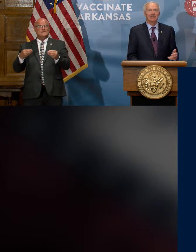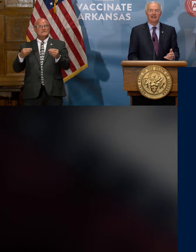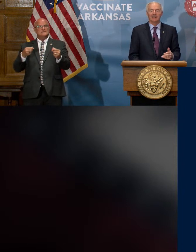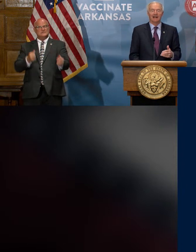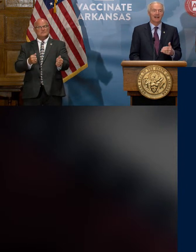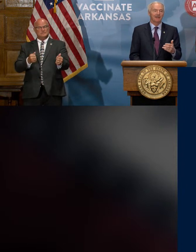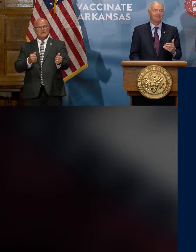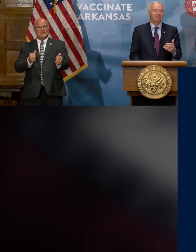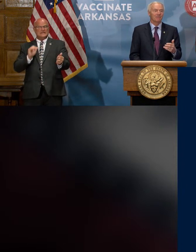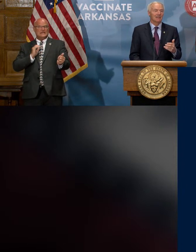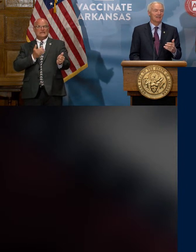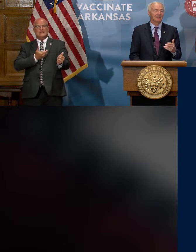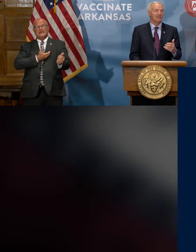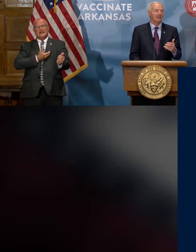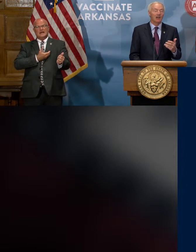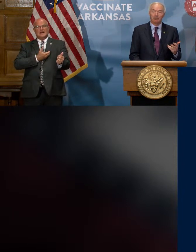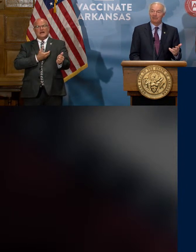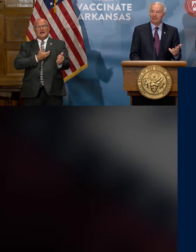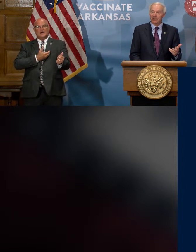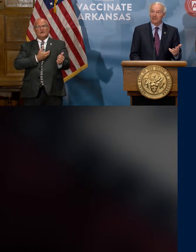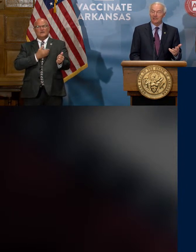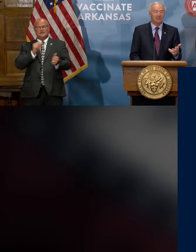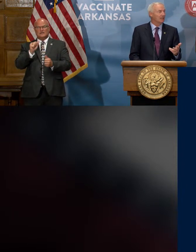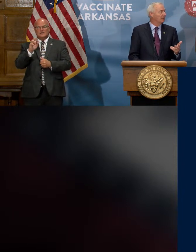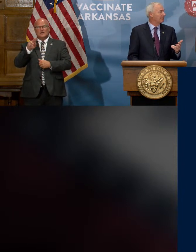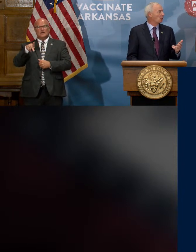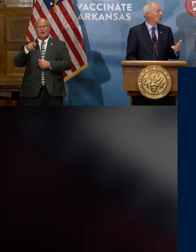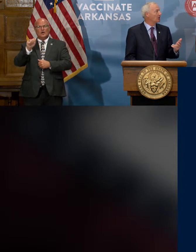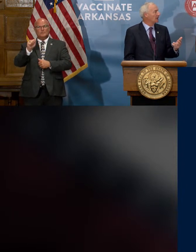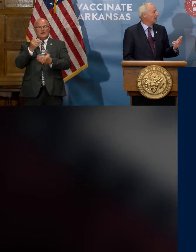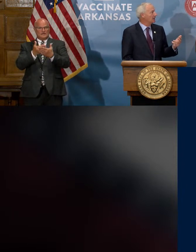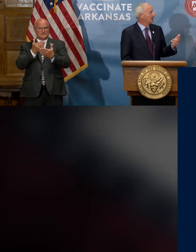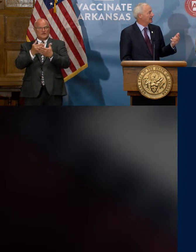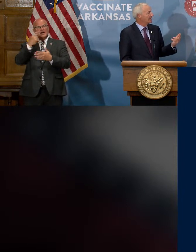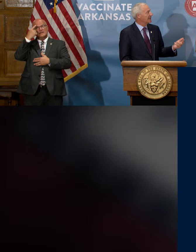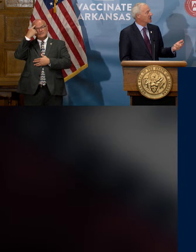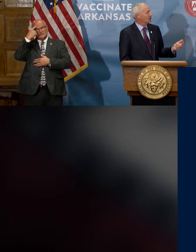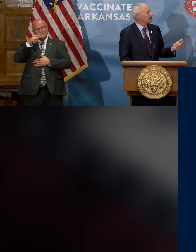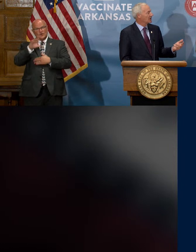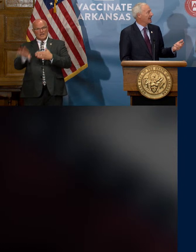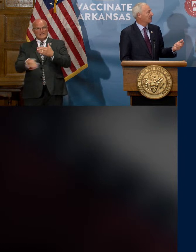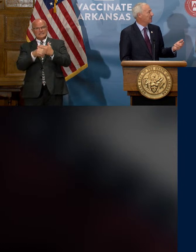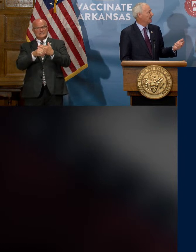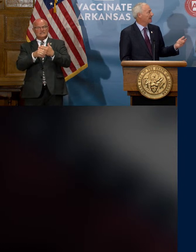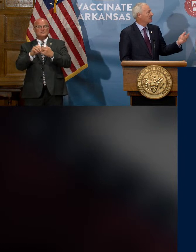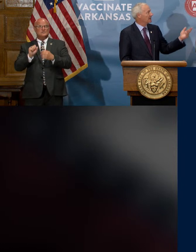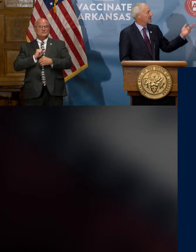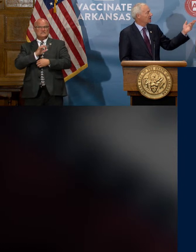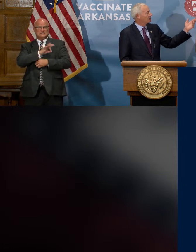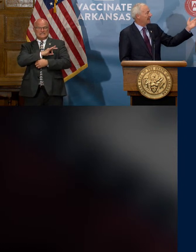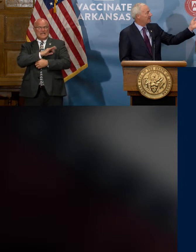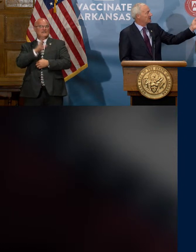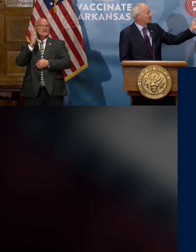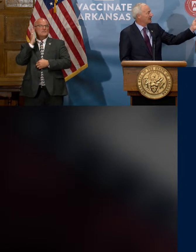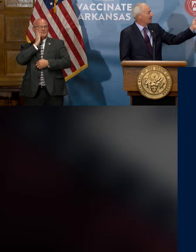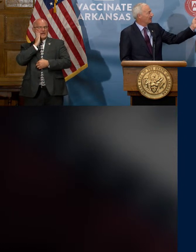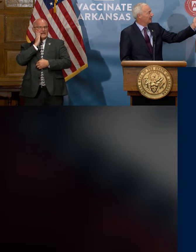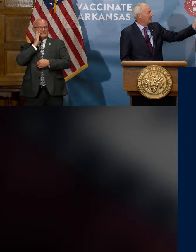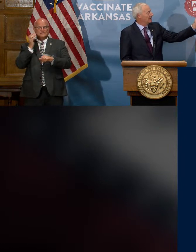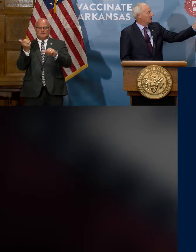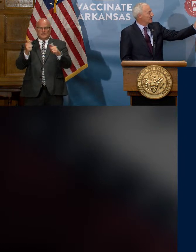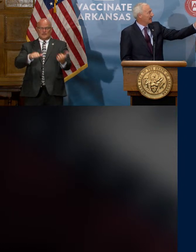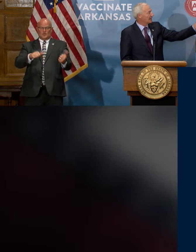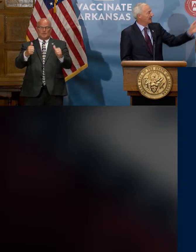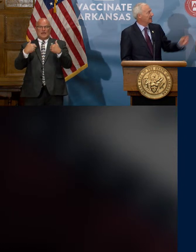spending our ARPA funds for additional staffed beds. And so Baptist